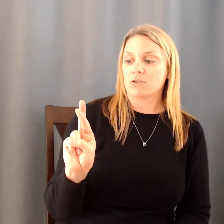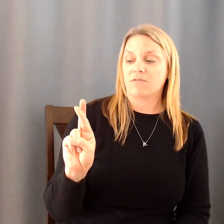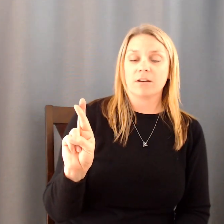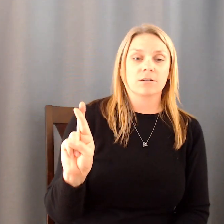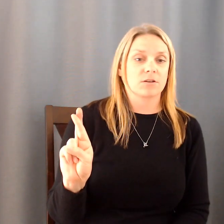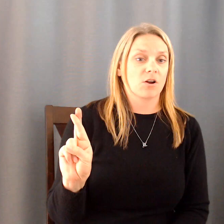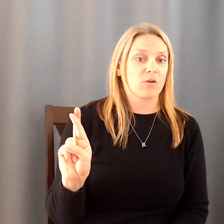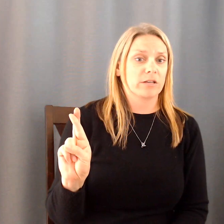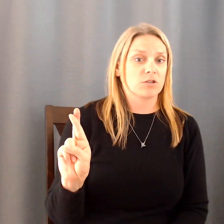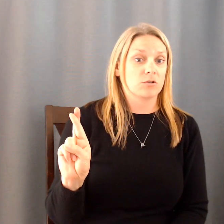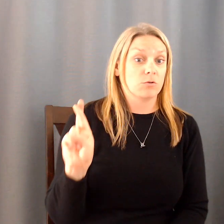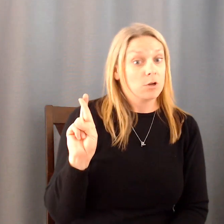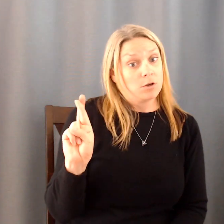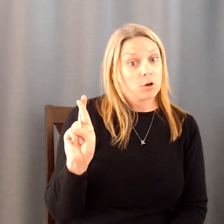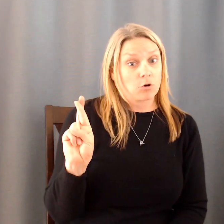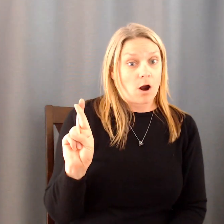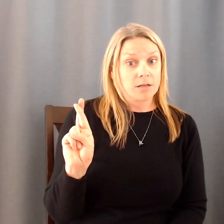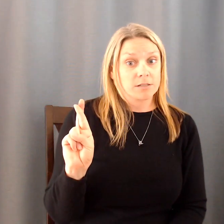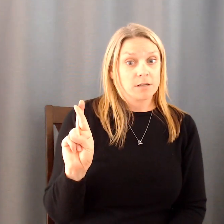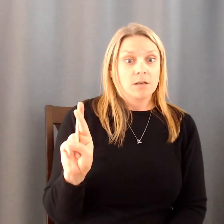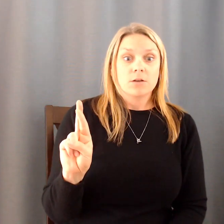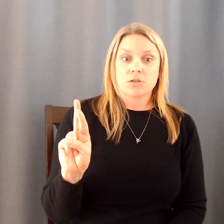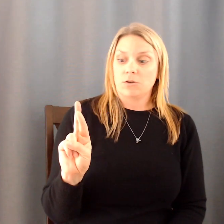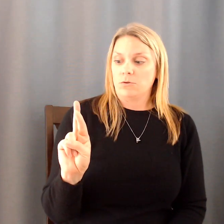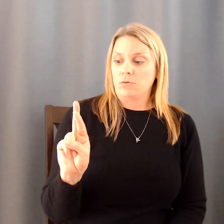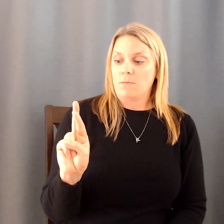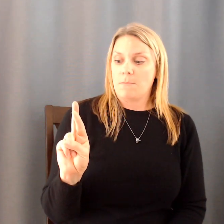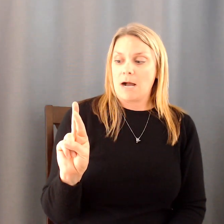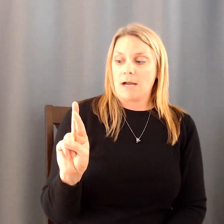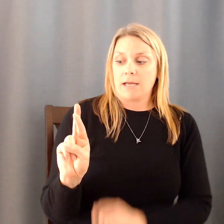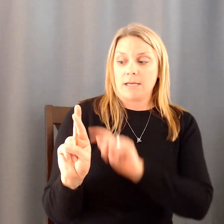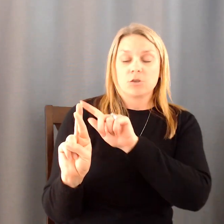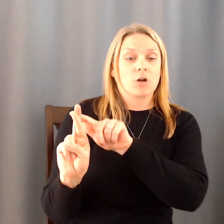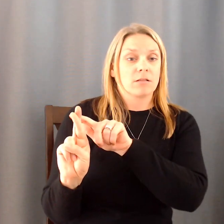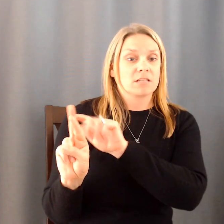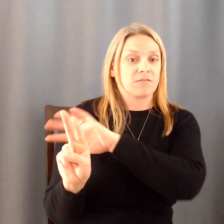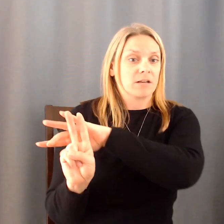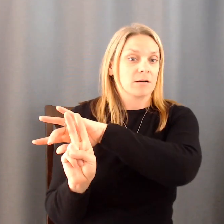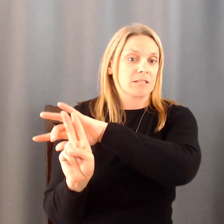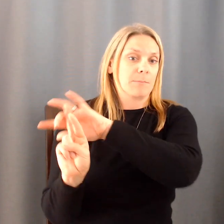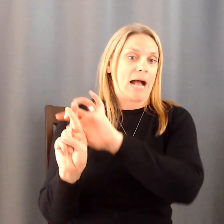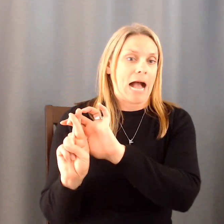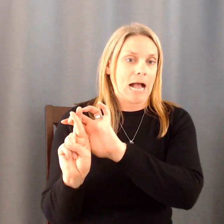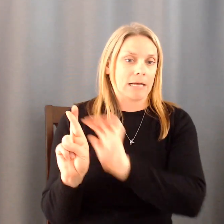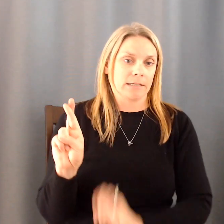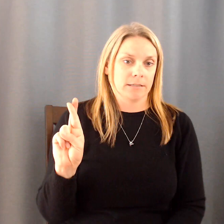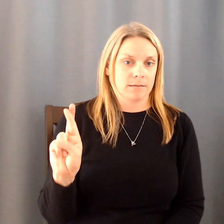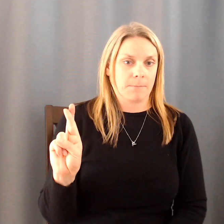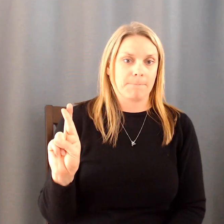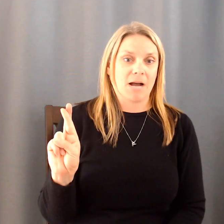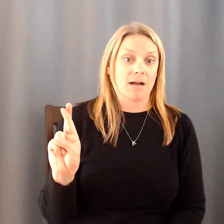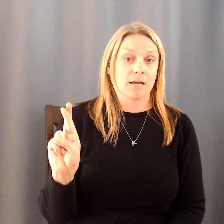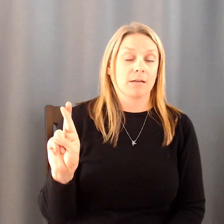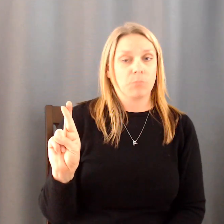fingers are going to cross. So my tallest finger is behind my pointer